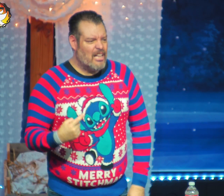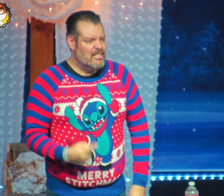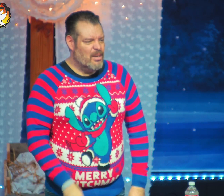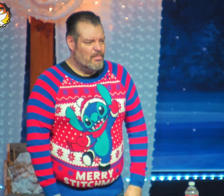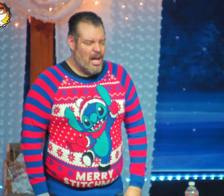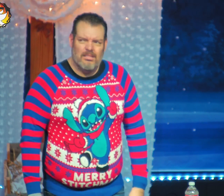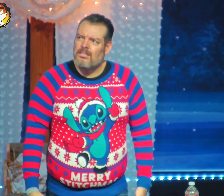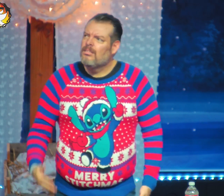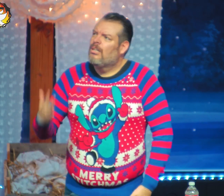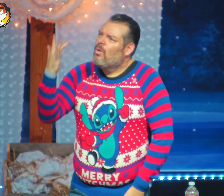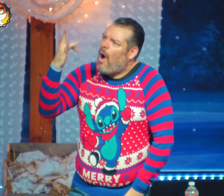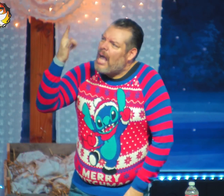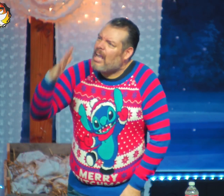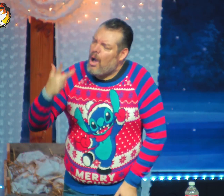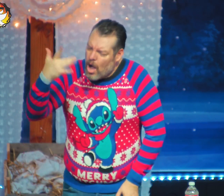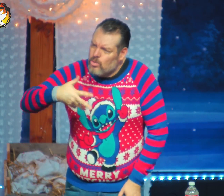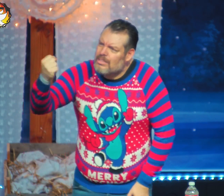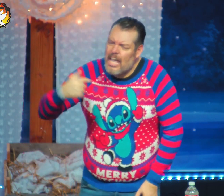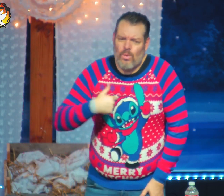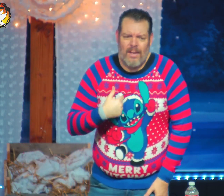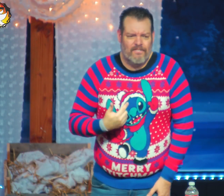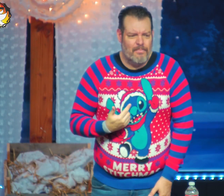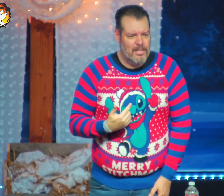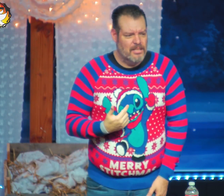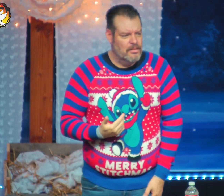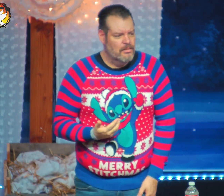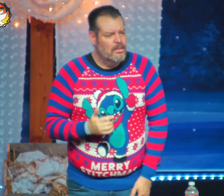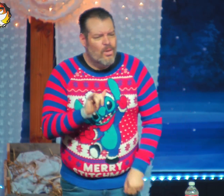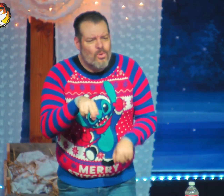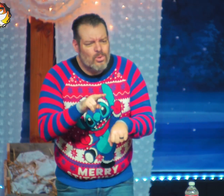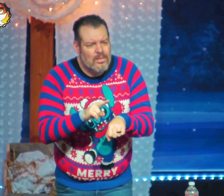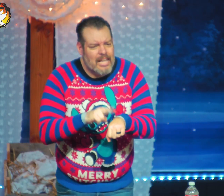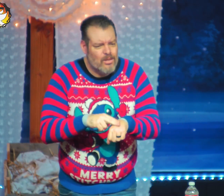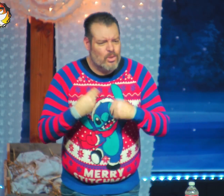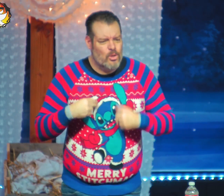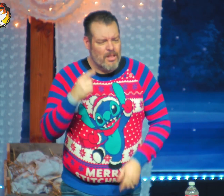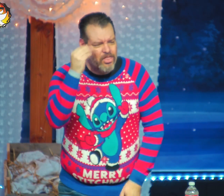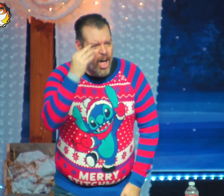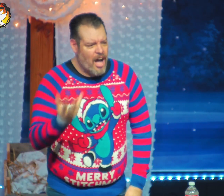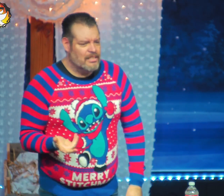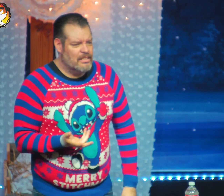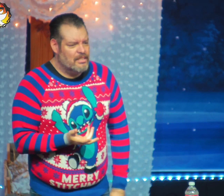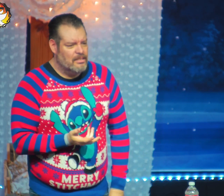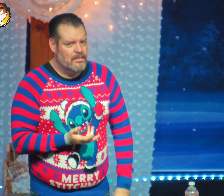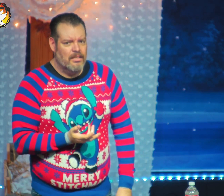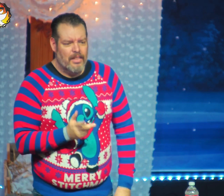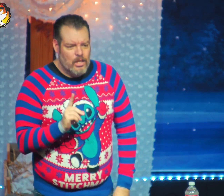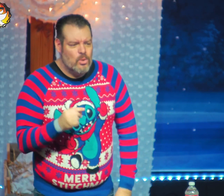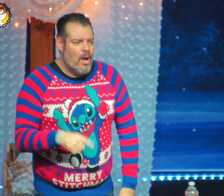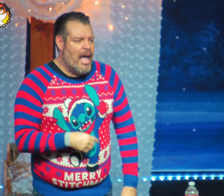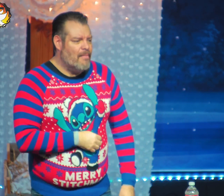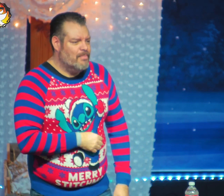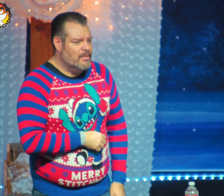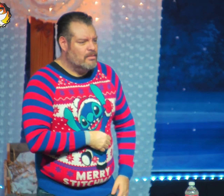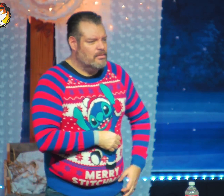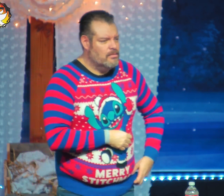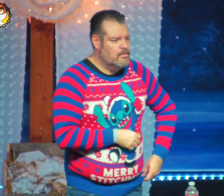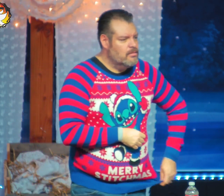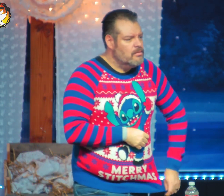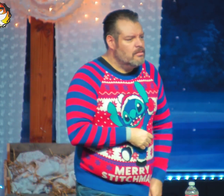family because my sister's going to be there, my cousin's going to be there, my aunt's going to be there, or your loved ones who've passed away. And I know that's hard when you